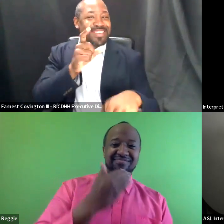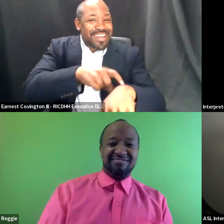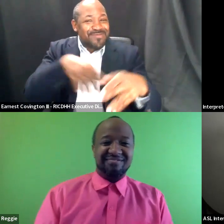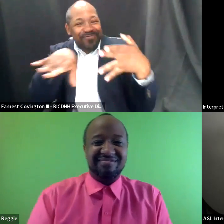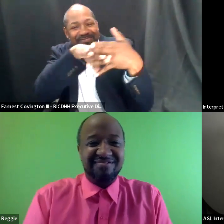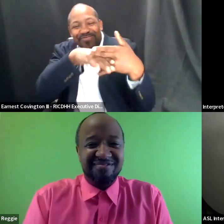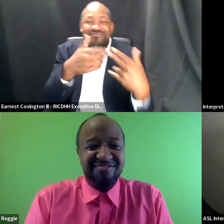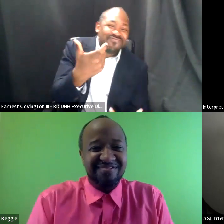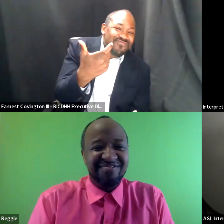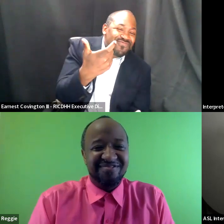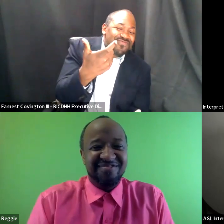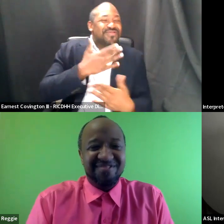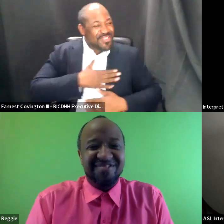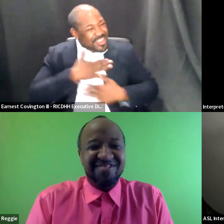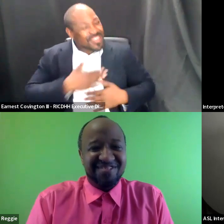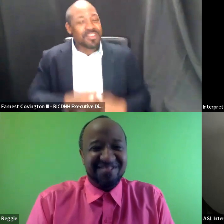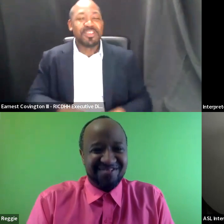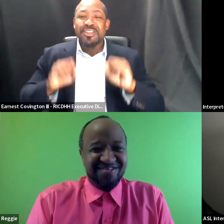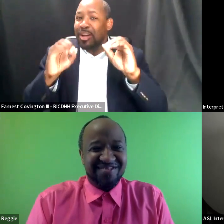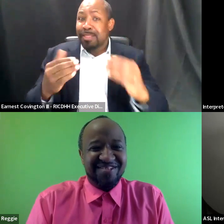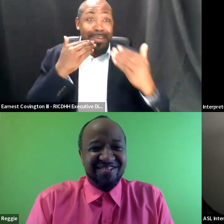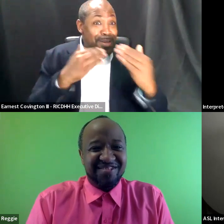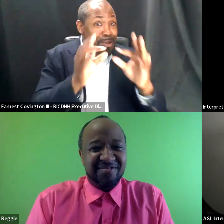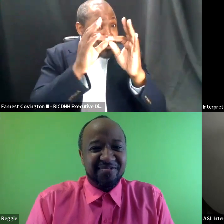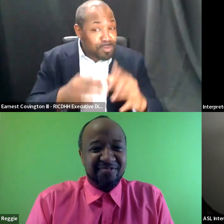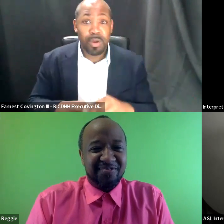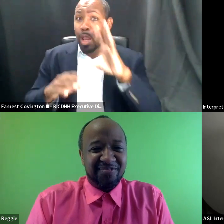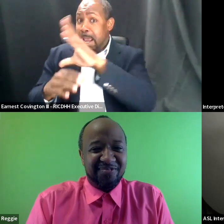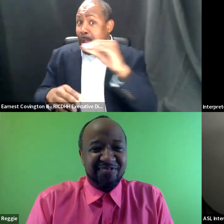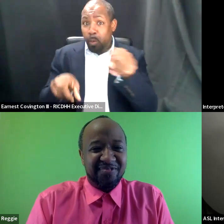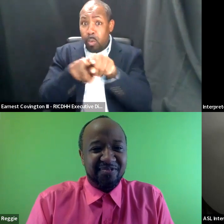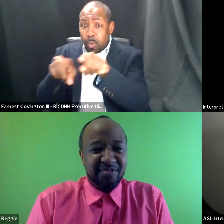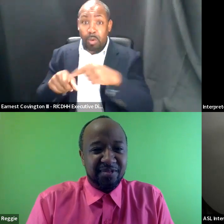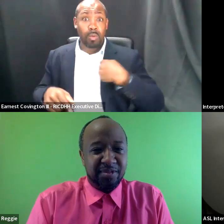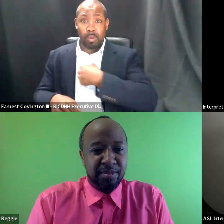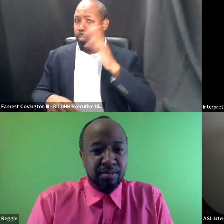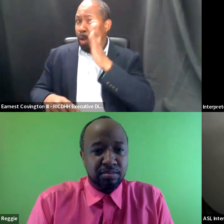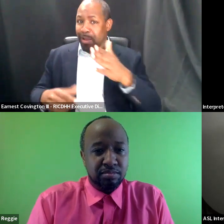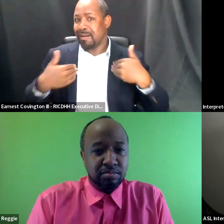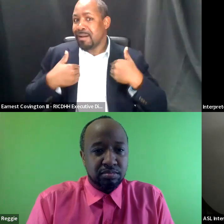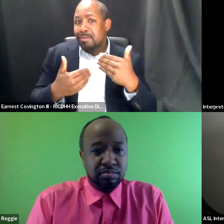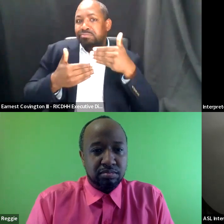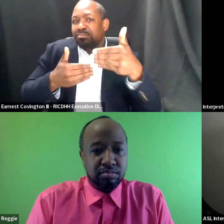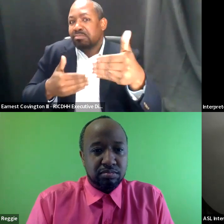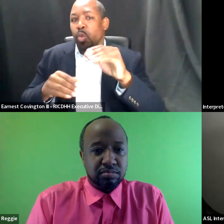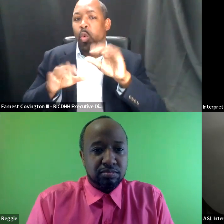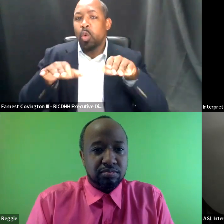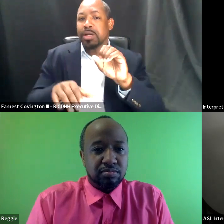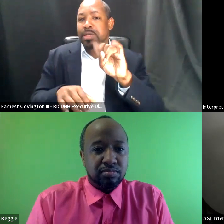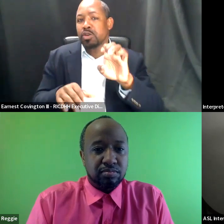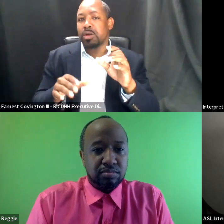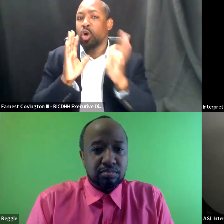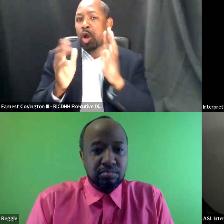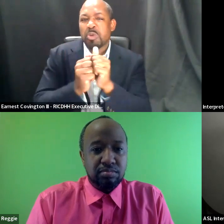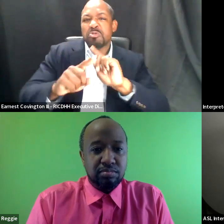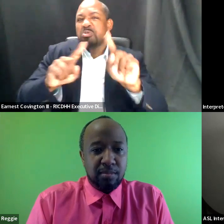gratitude enough. I hope that everyone enjoyed sort of their lunch break, getting to watch this conversation. Thank you to the interpreters as